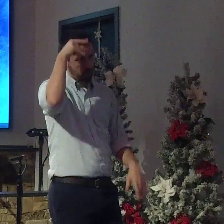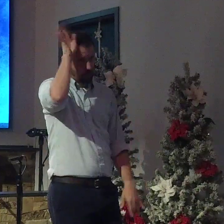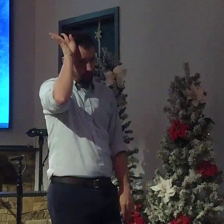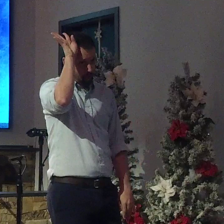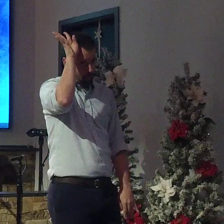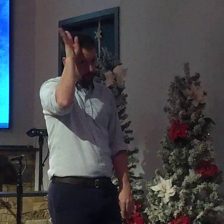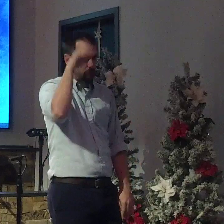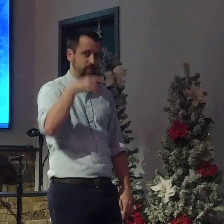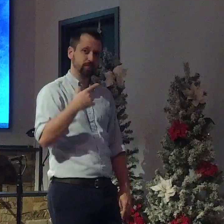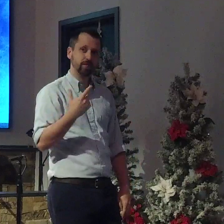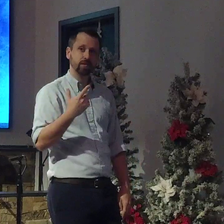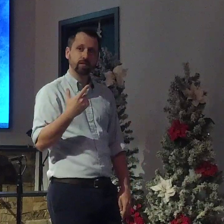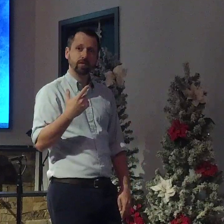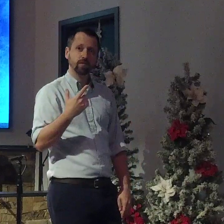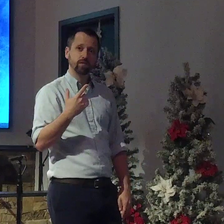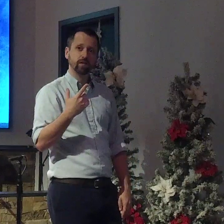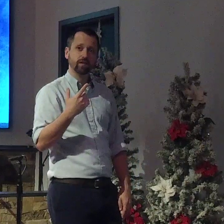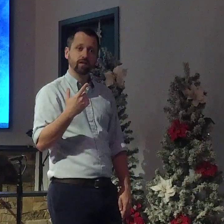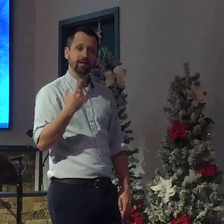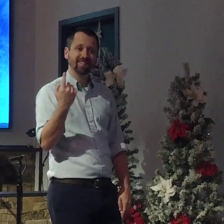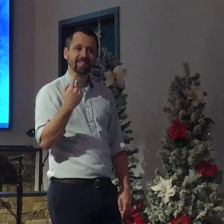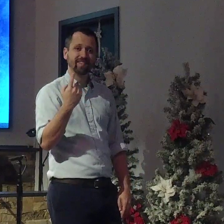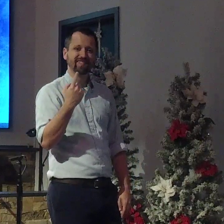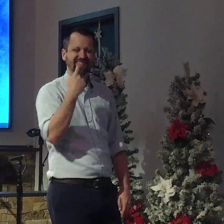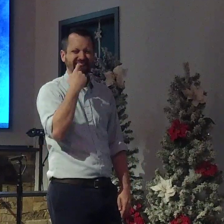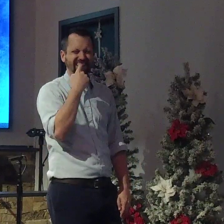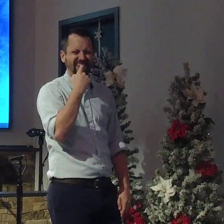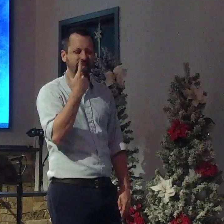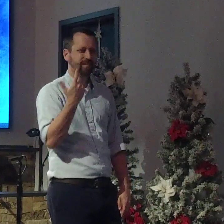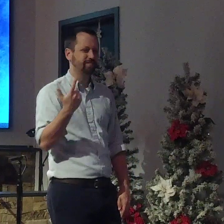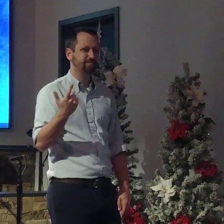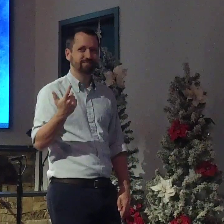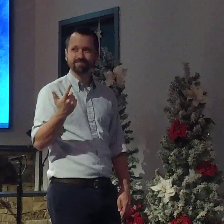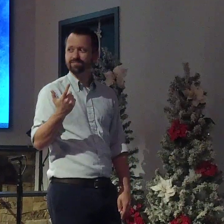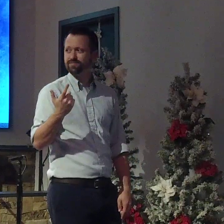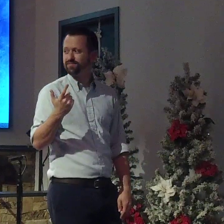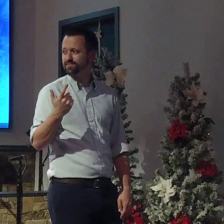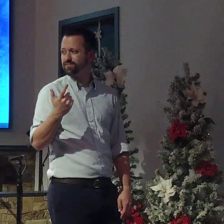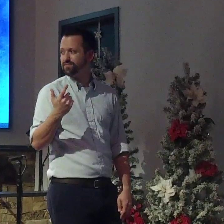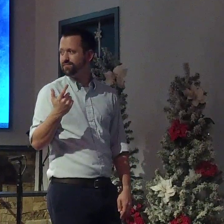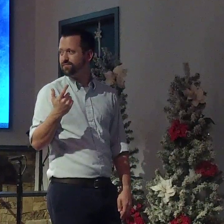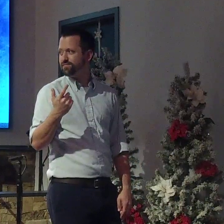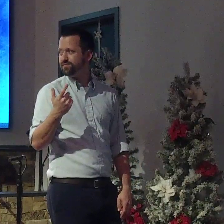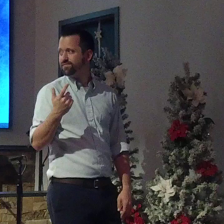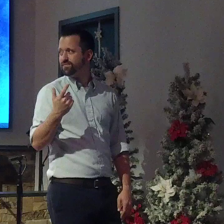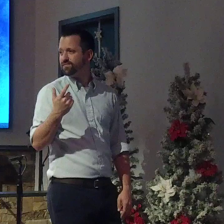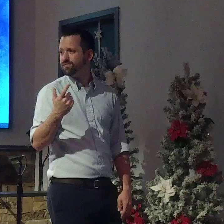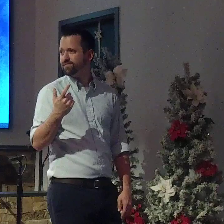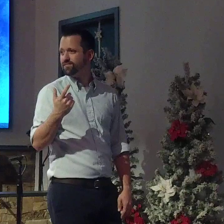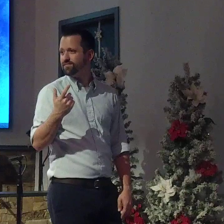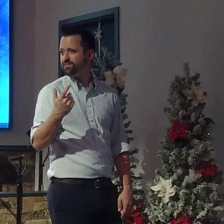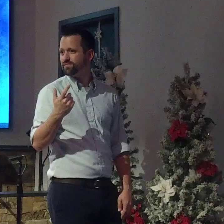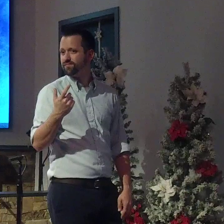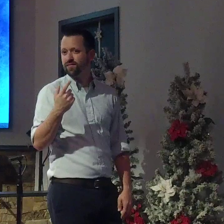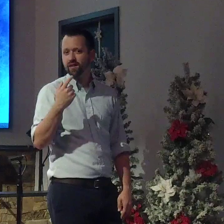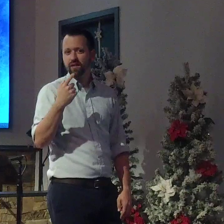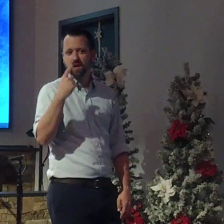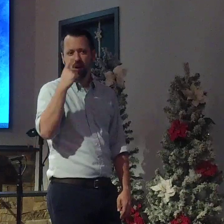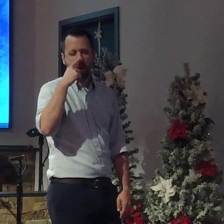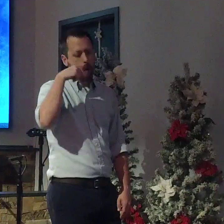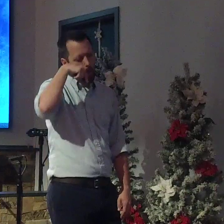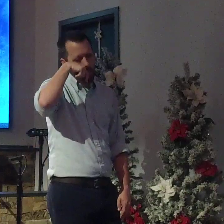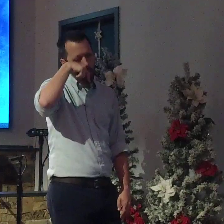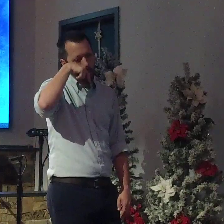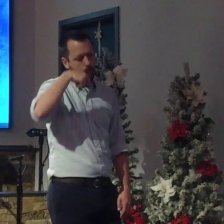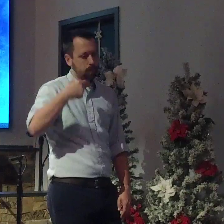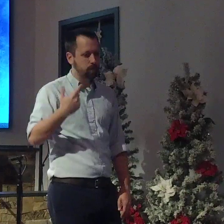again, that law does not save us. You know, I kind of think of it like a mirror, for instance. A mirror is a